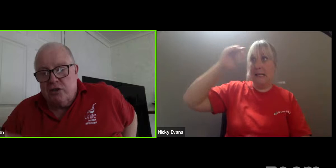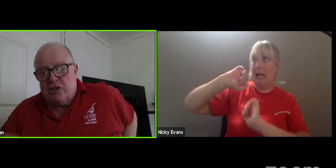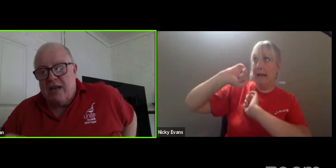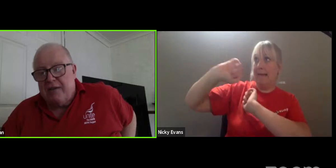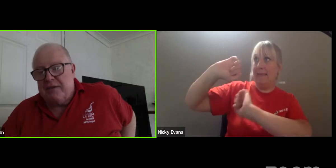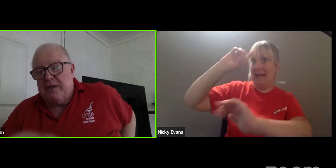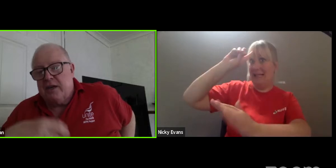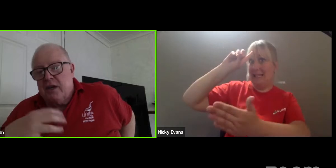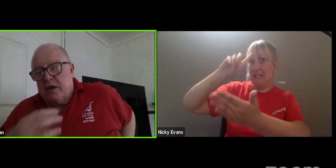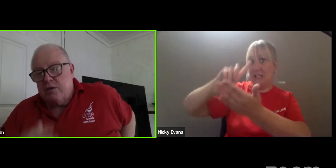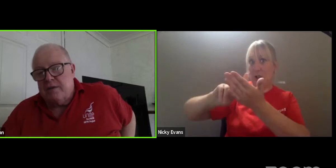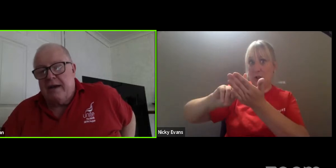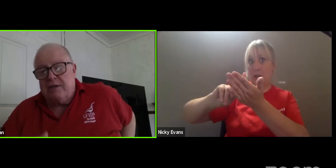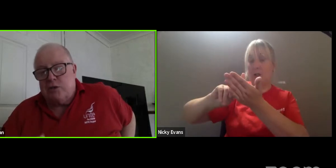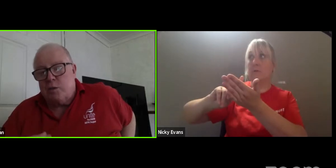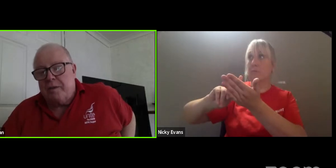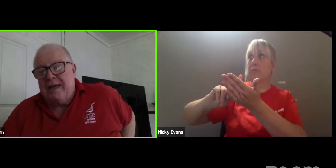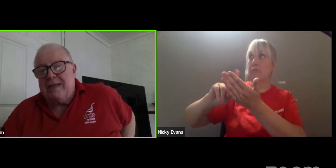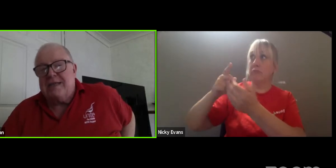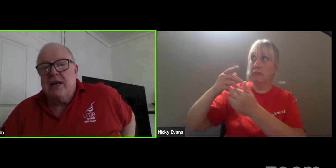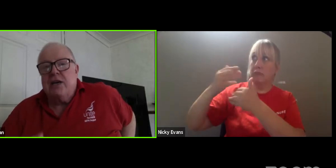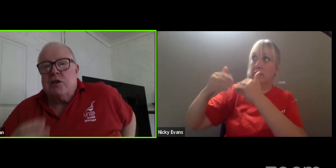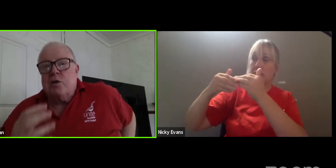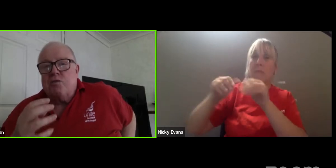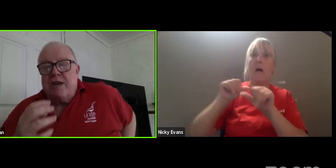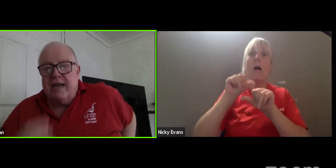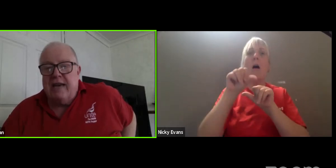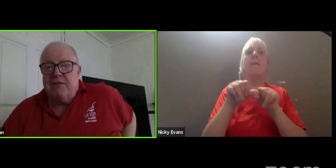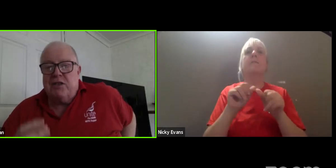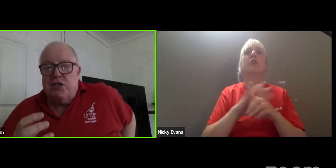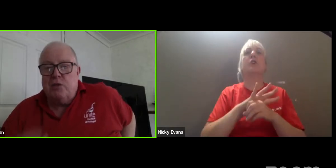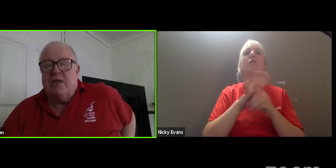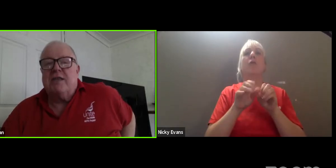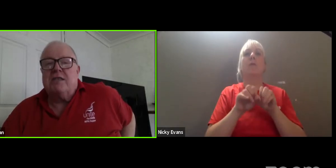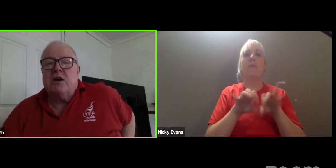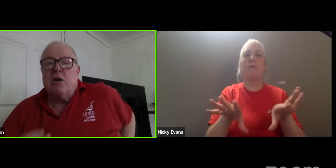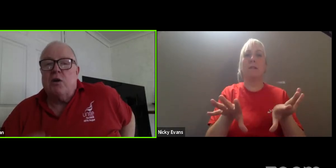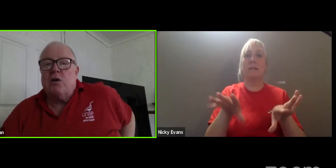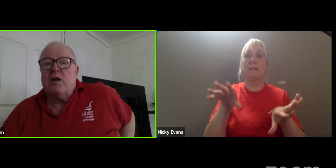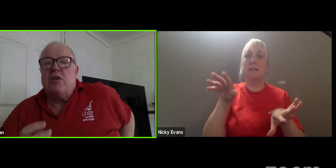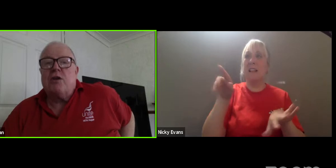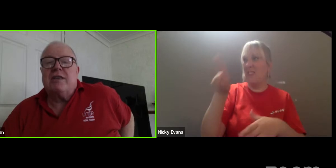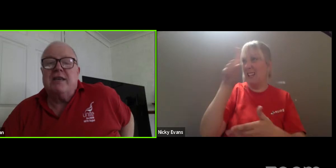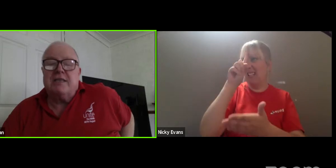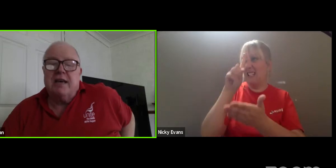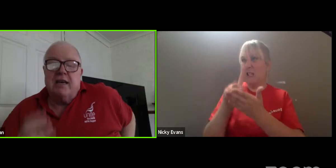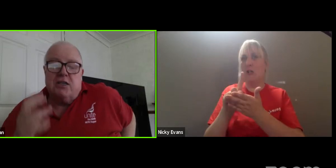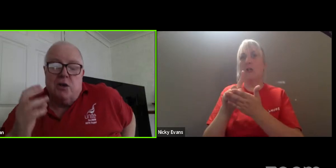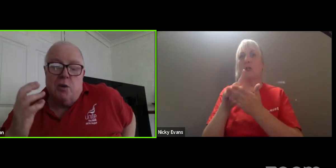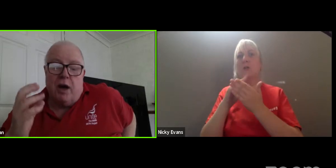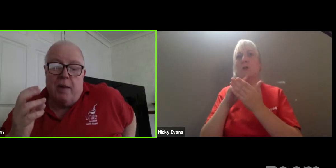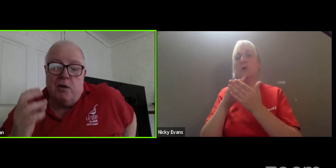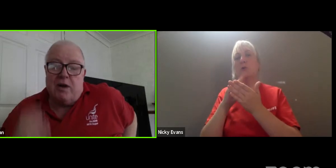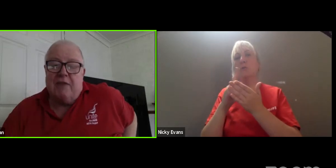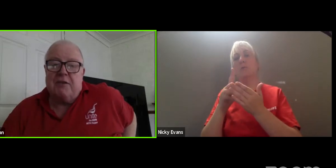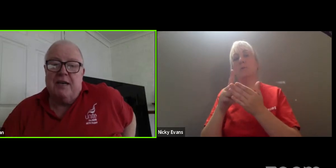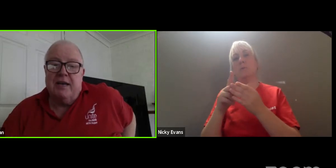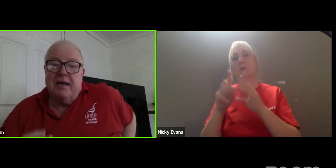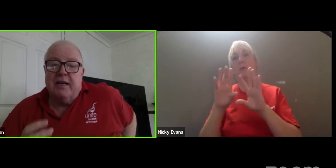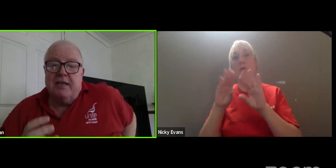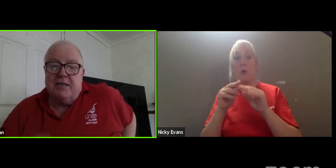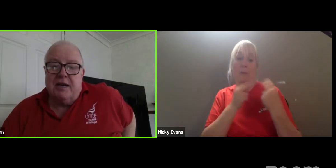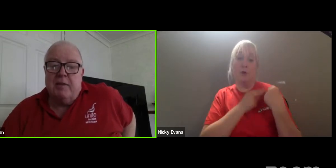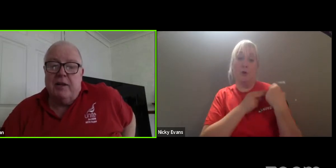decision just after coronavirus took place to relieve the duties on local authorities to look